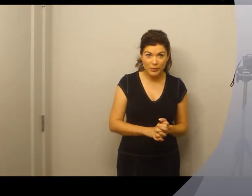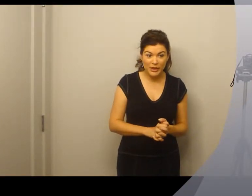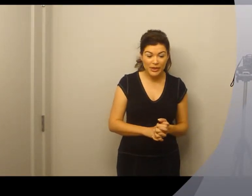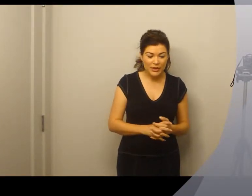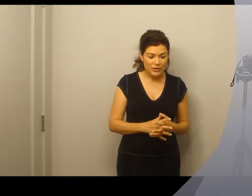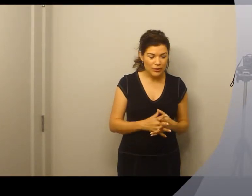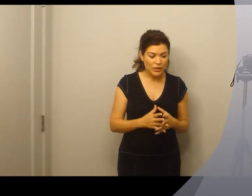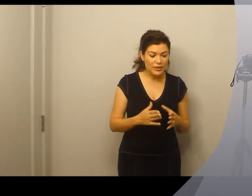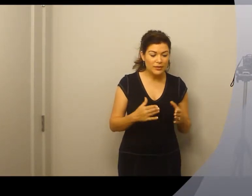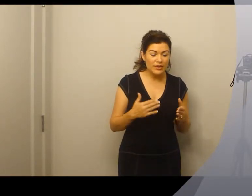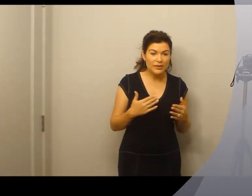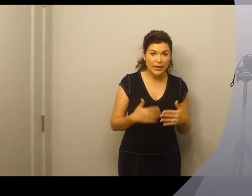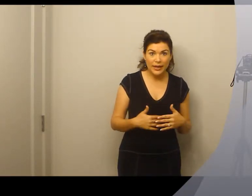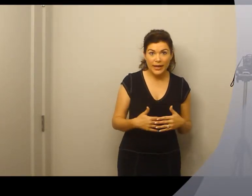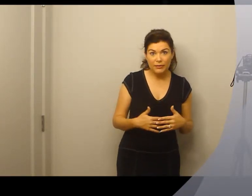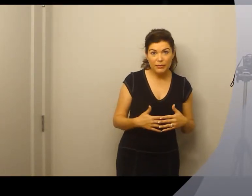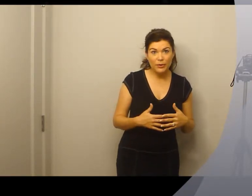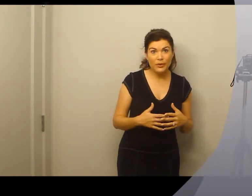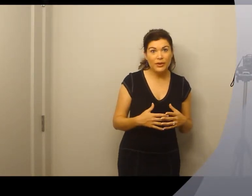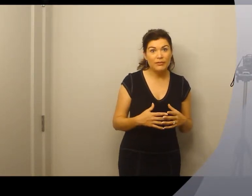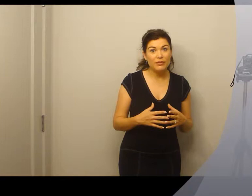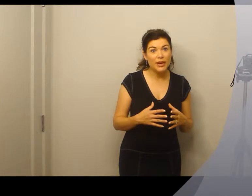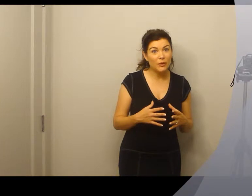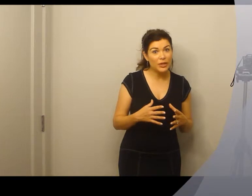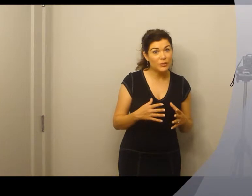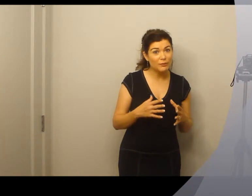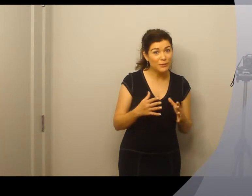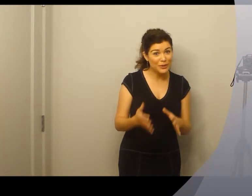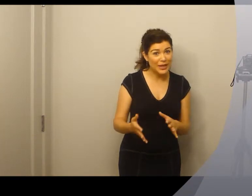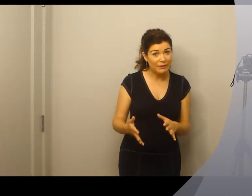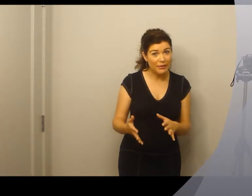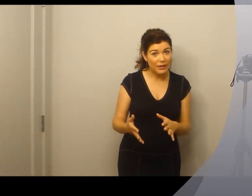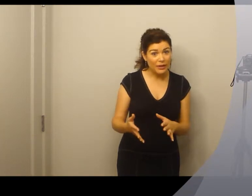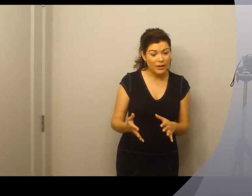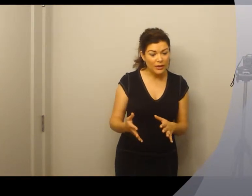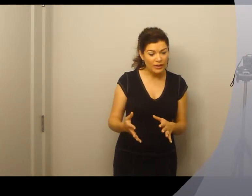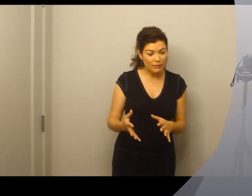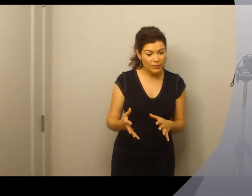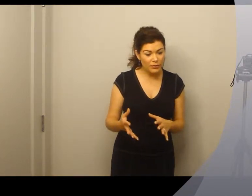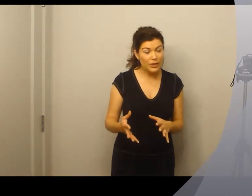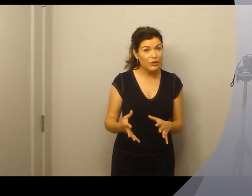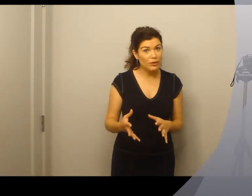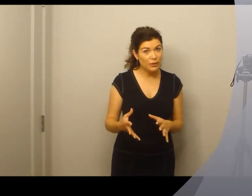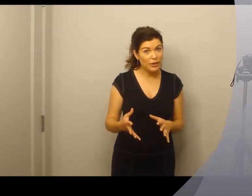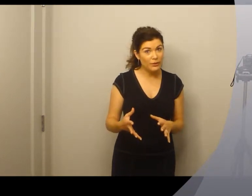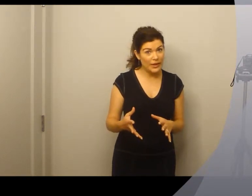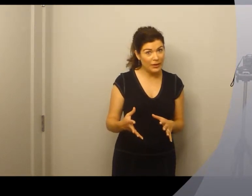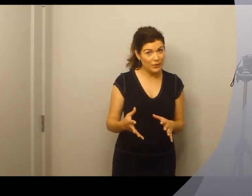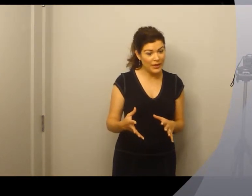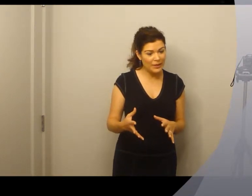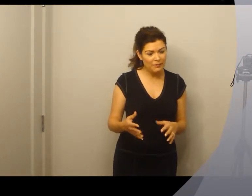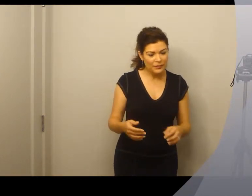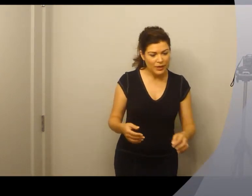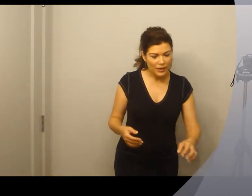it. So this is the second half. If you have not watched the first half, the first video, you'll want to do that, okay?